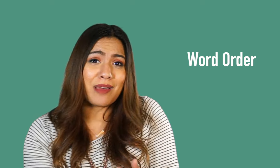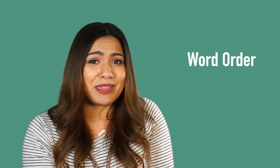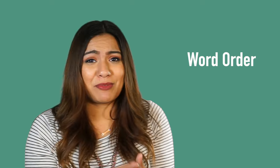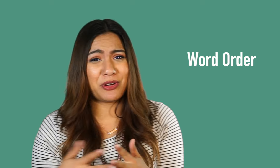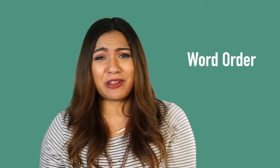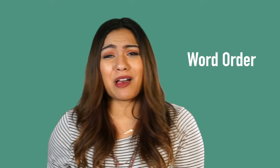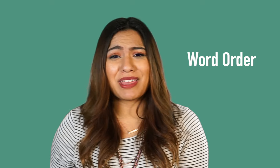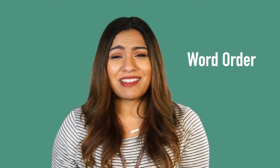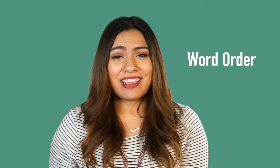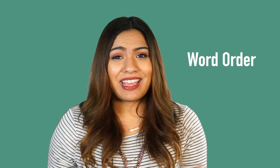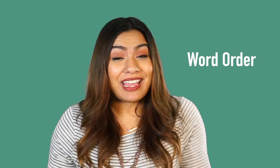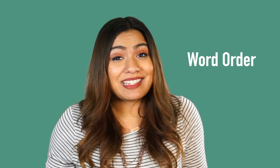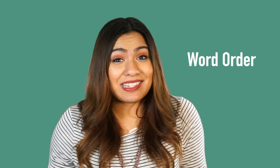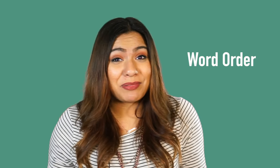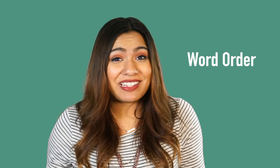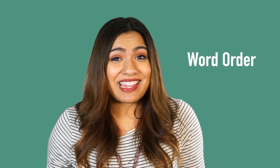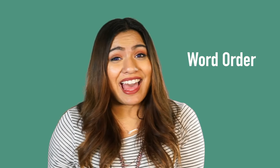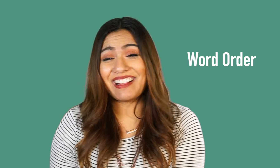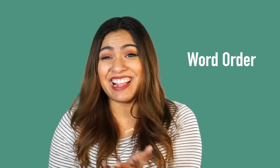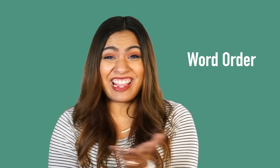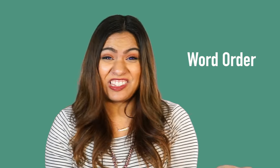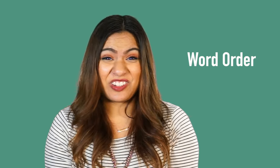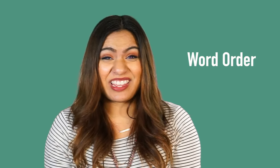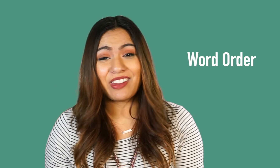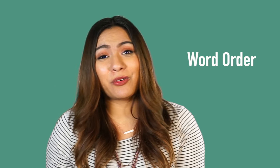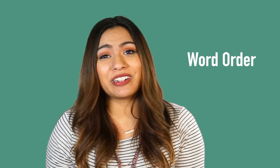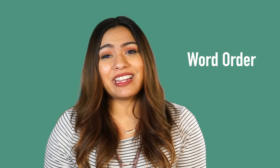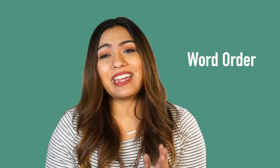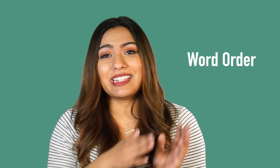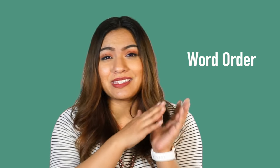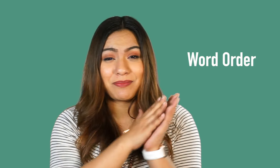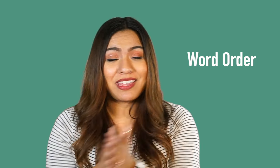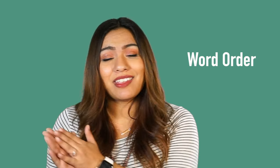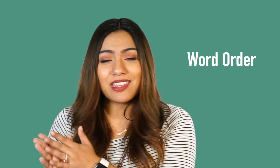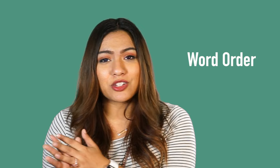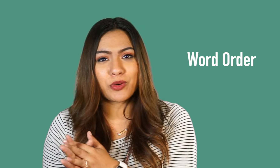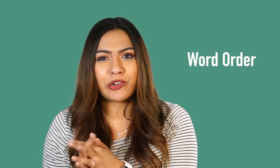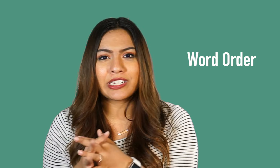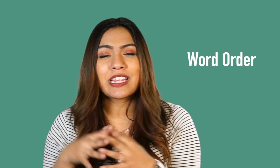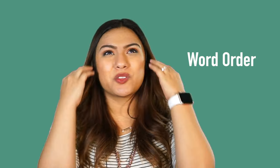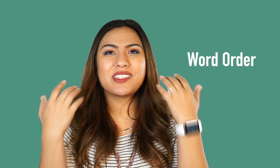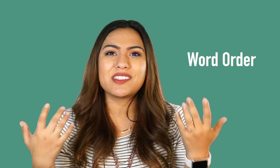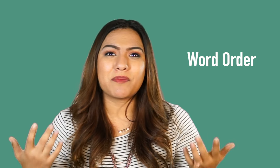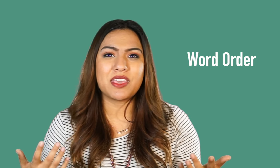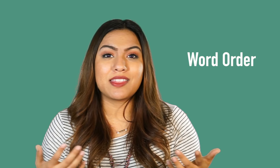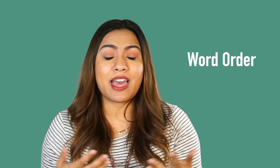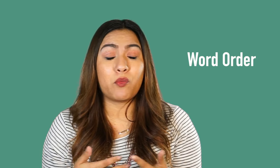topic before your comment. It's as simple as that. It's just out of order and it's in English word order. So this is something that we